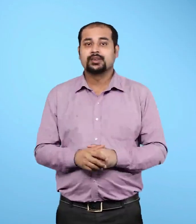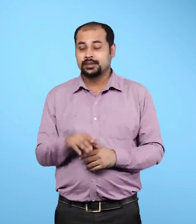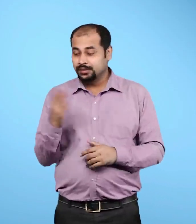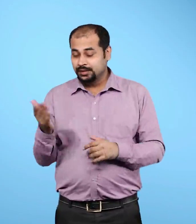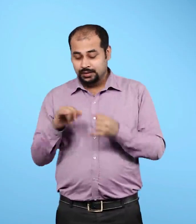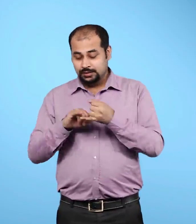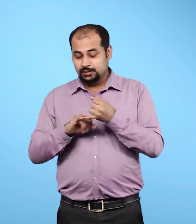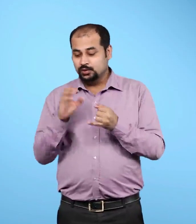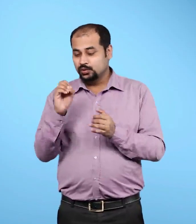And Sonu,